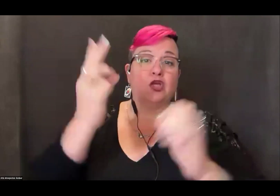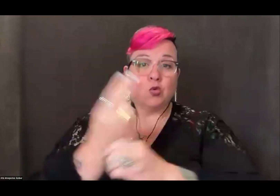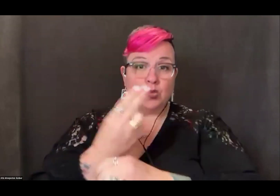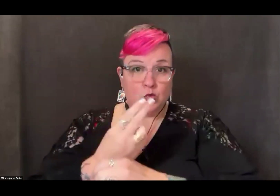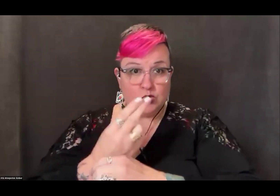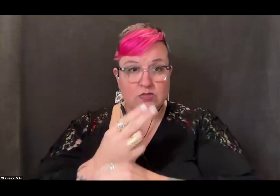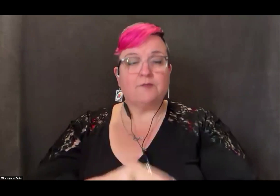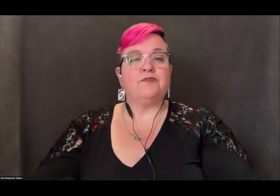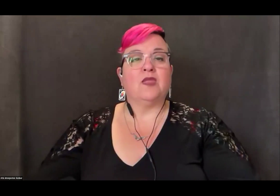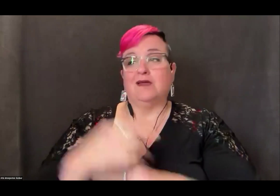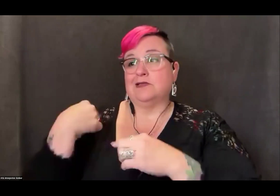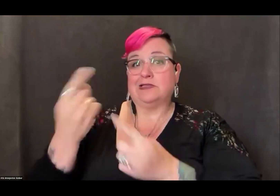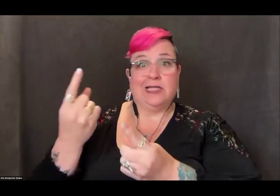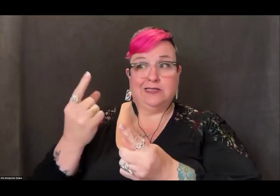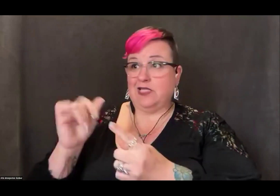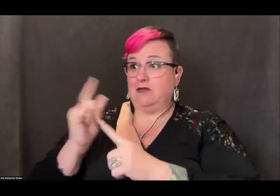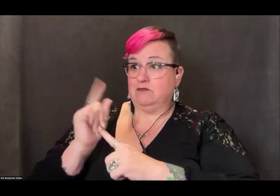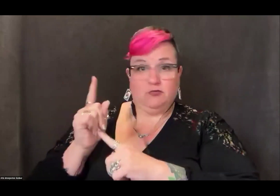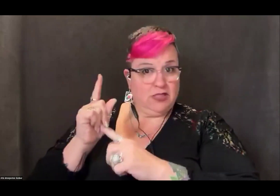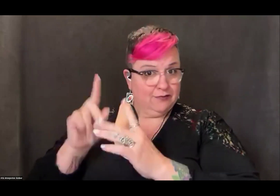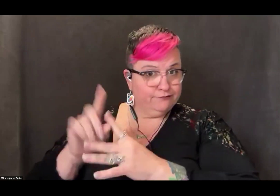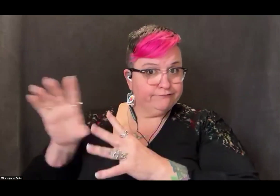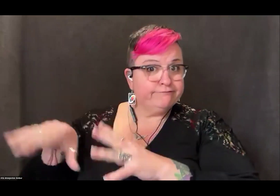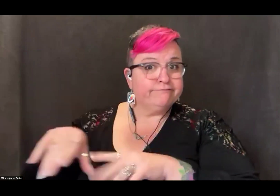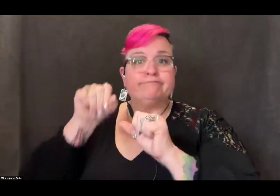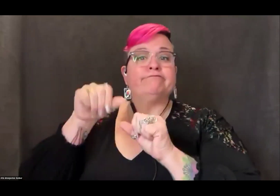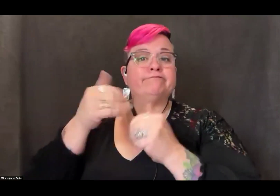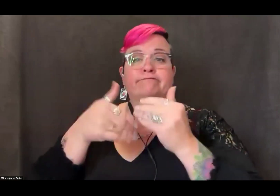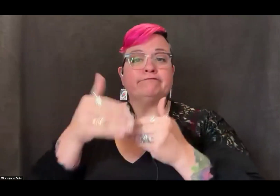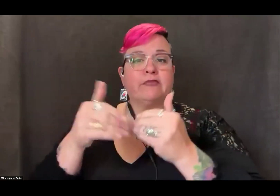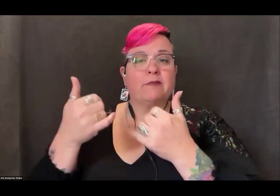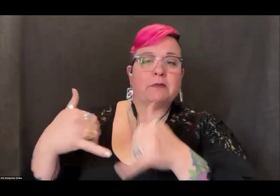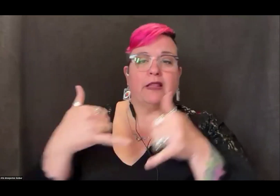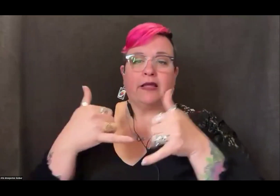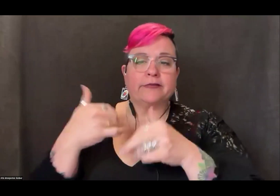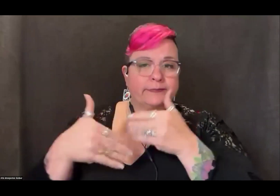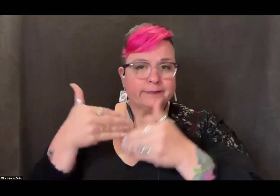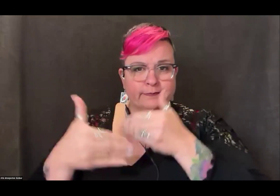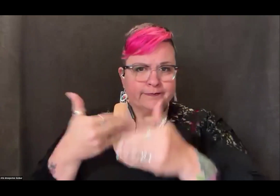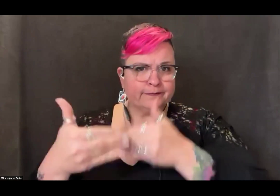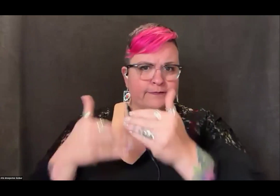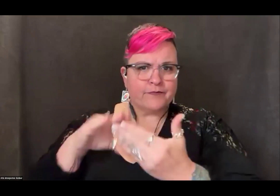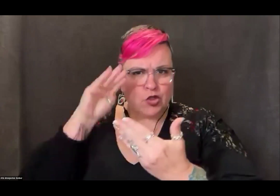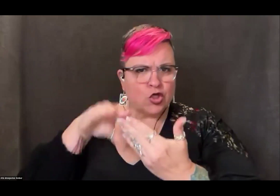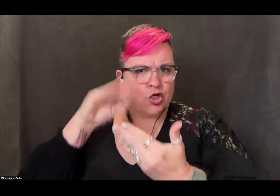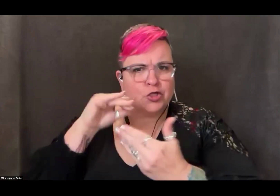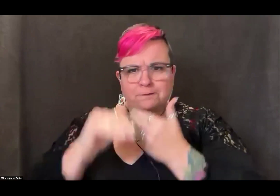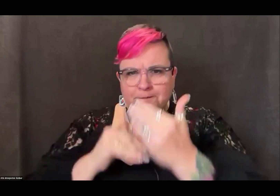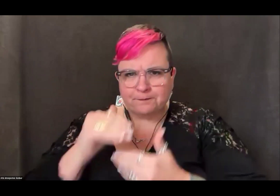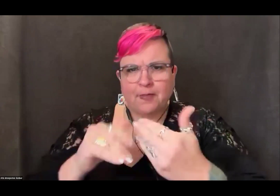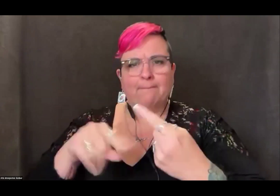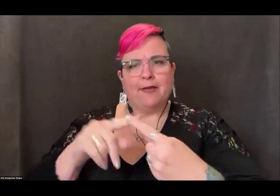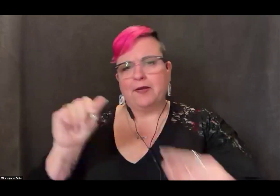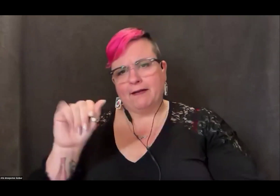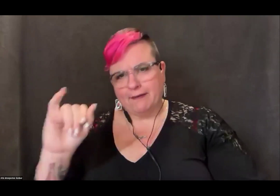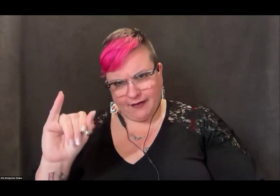And ever since then, I've been tinkering away, learning about how